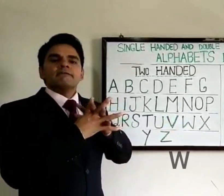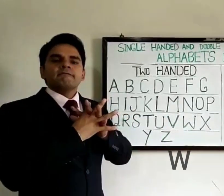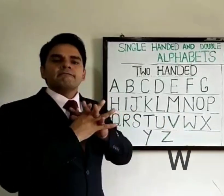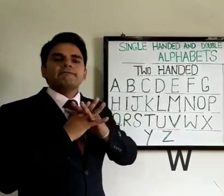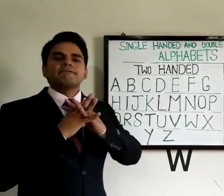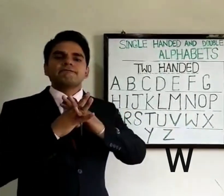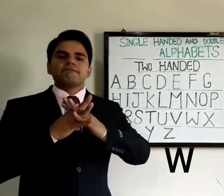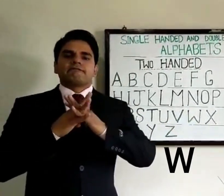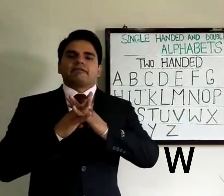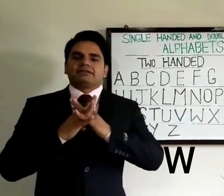V,